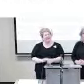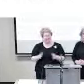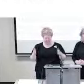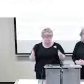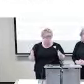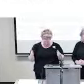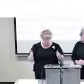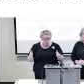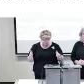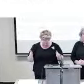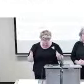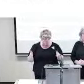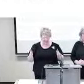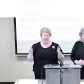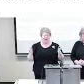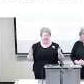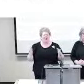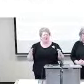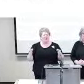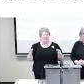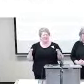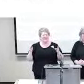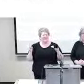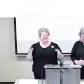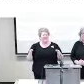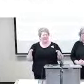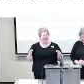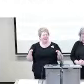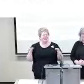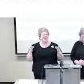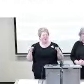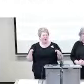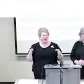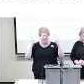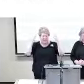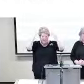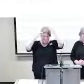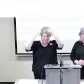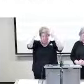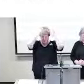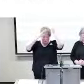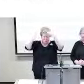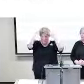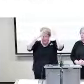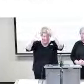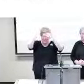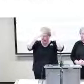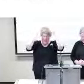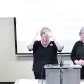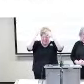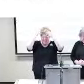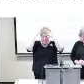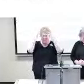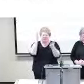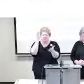times out ten they look at their list and say oh it's not as bad as i thought but when it's just swimming in your